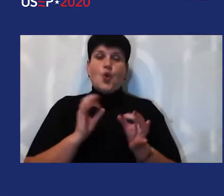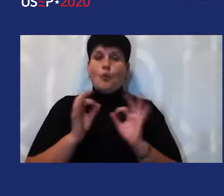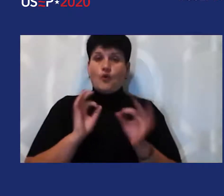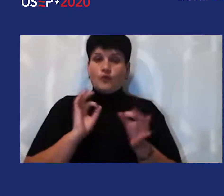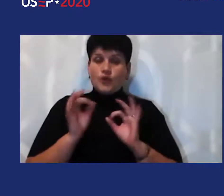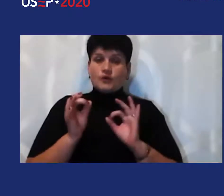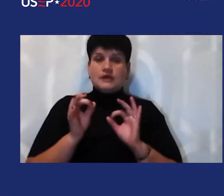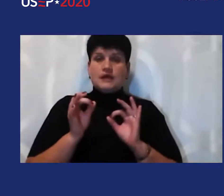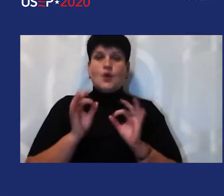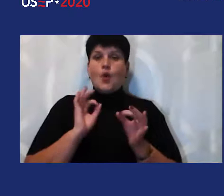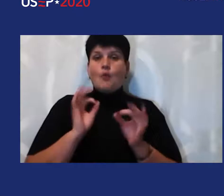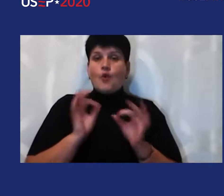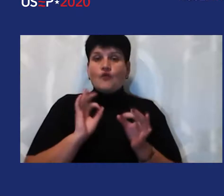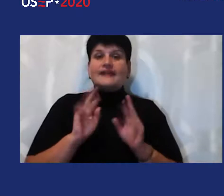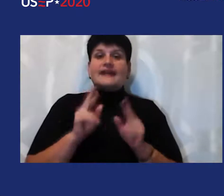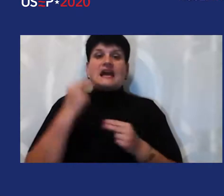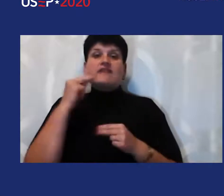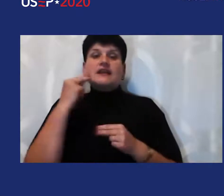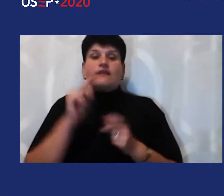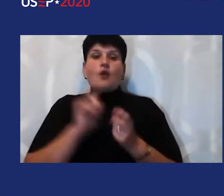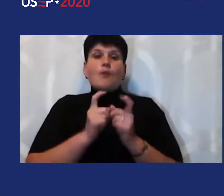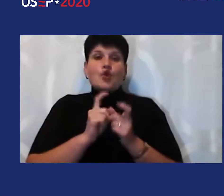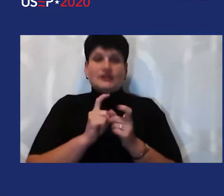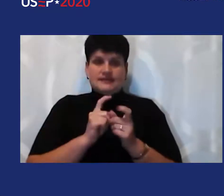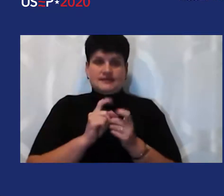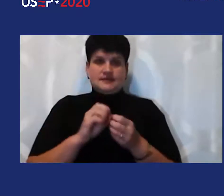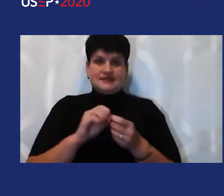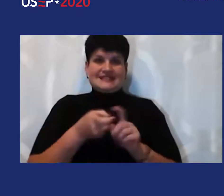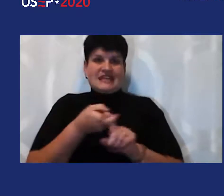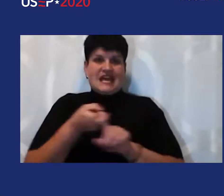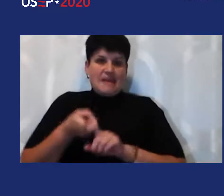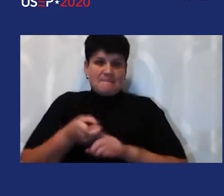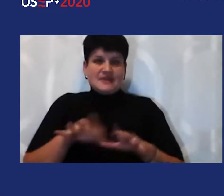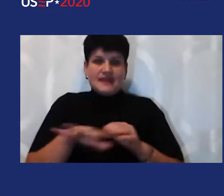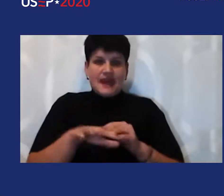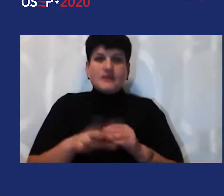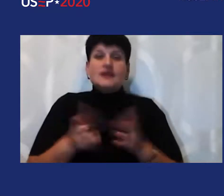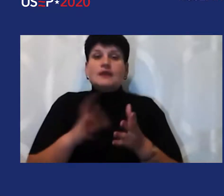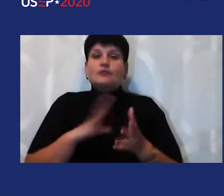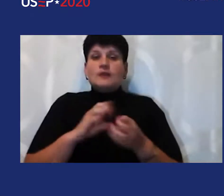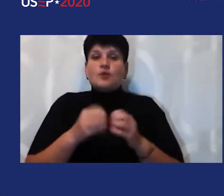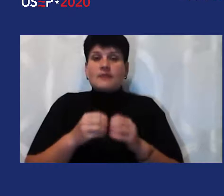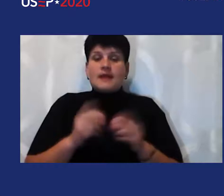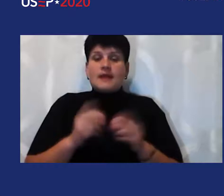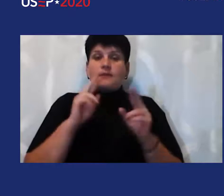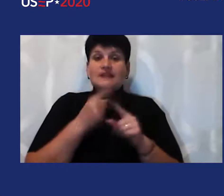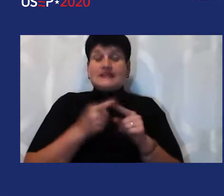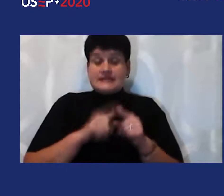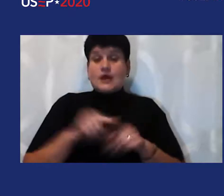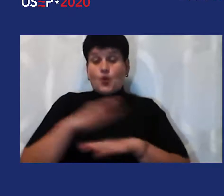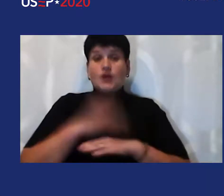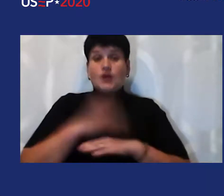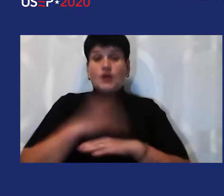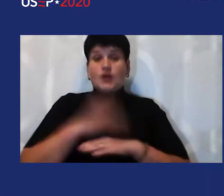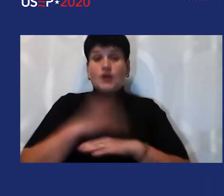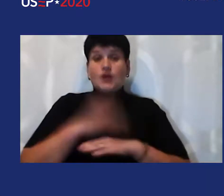least in the US, they discussed how would be the most efficient ways to combat the pandemic and